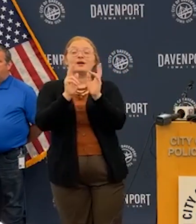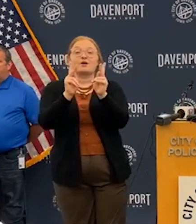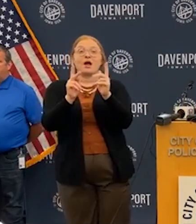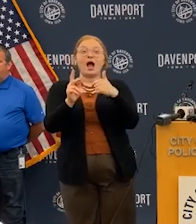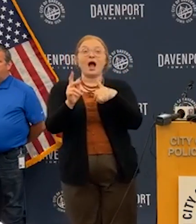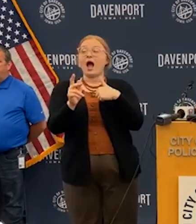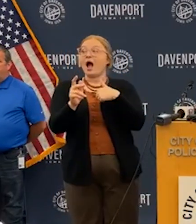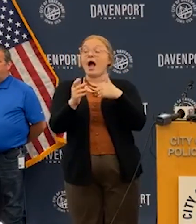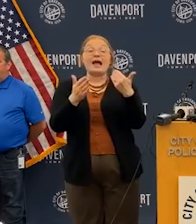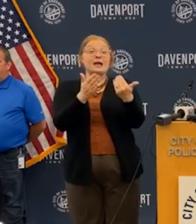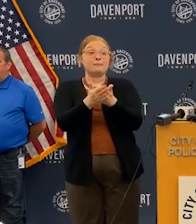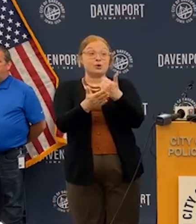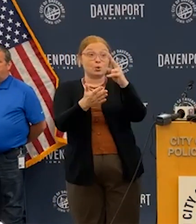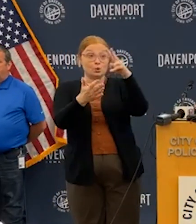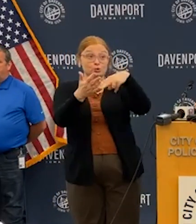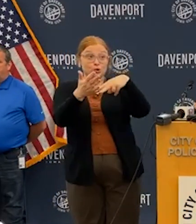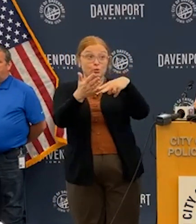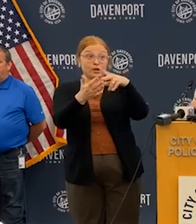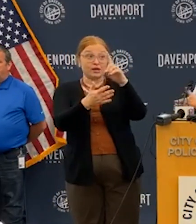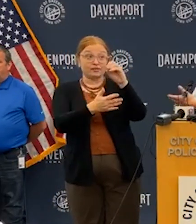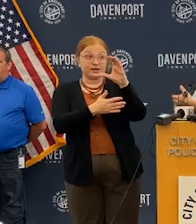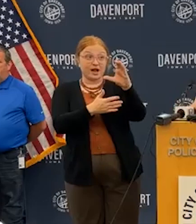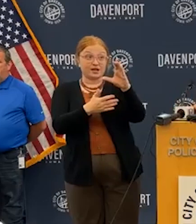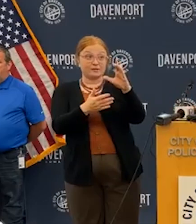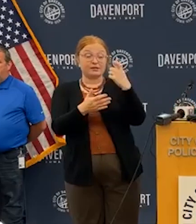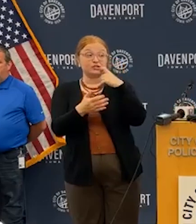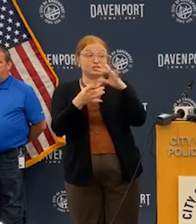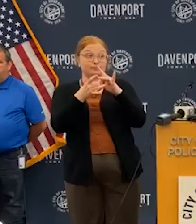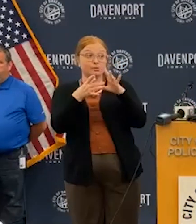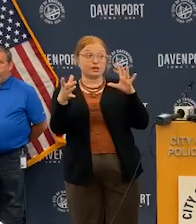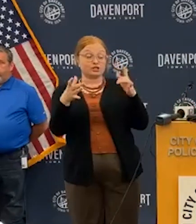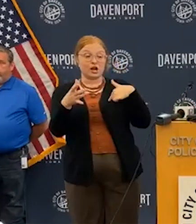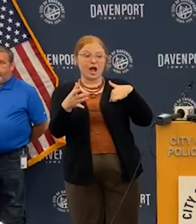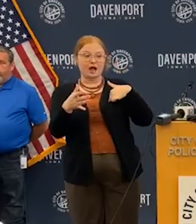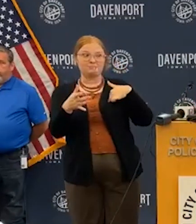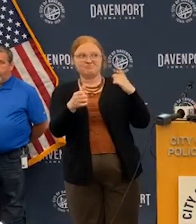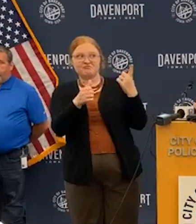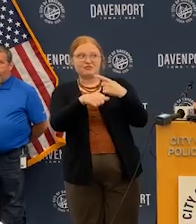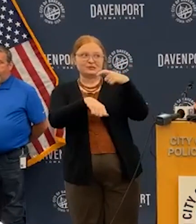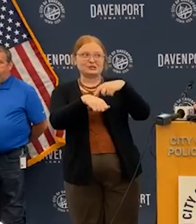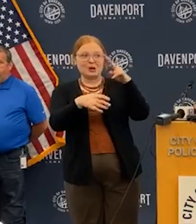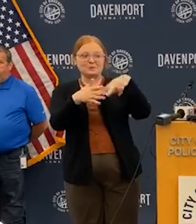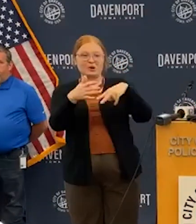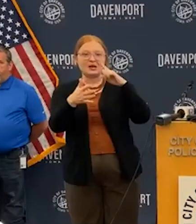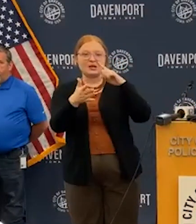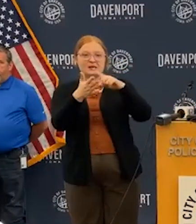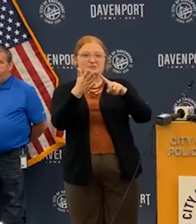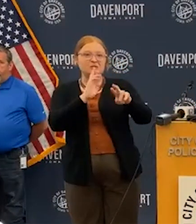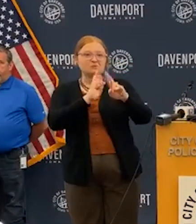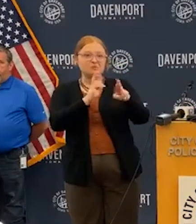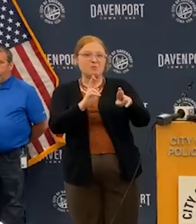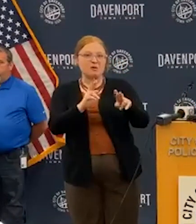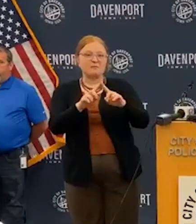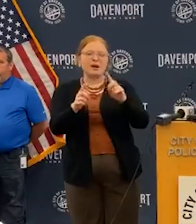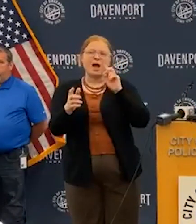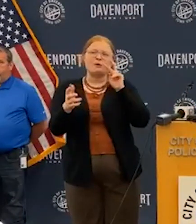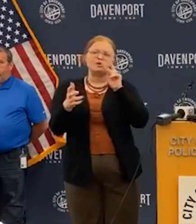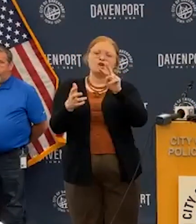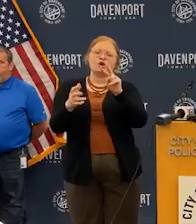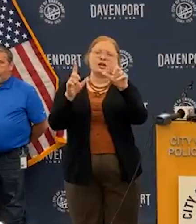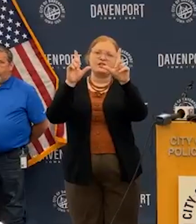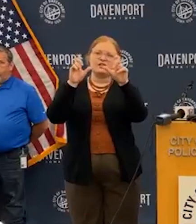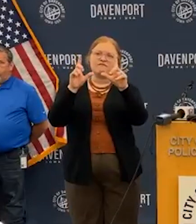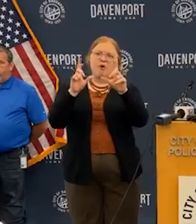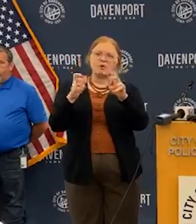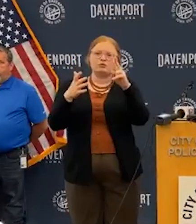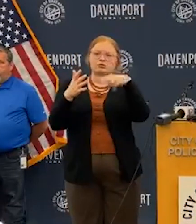many inspection reports, but in my read of it, when I saw some of the pictures, just looking at the complaints, reading the documents there was a lot that gave me pause.